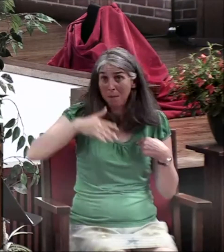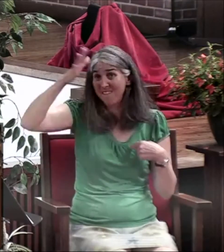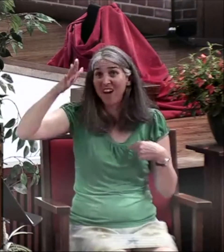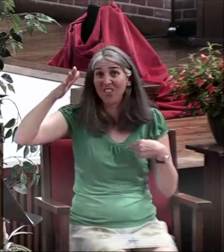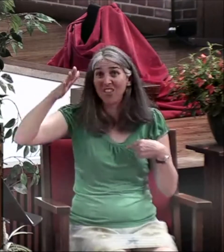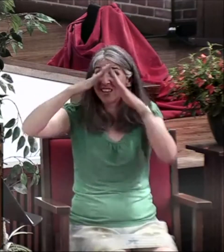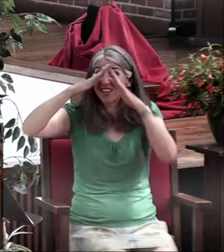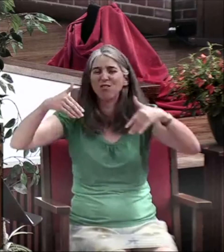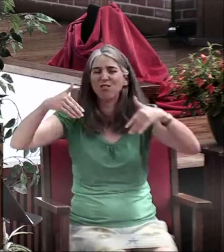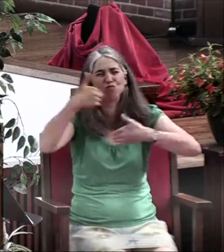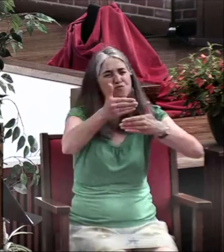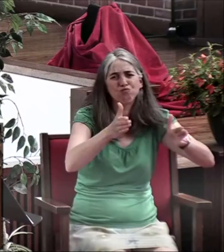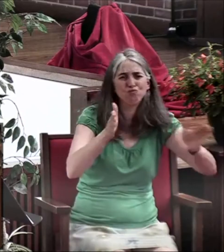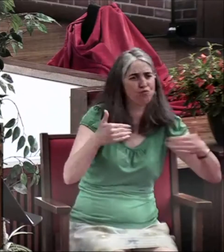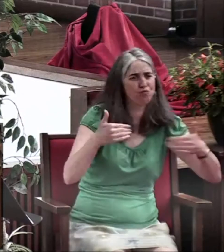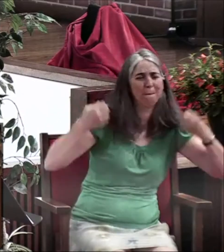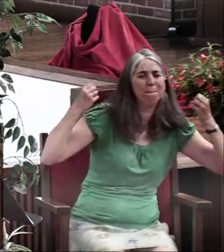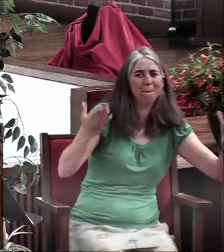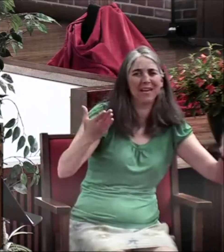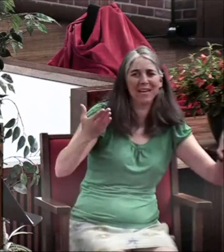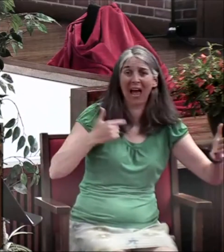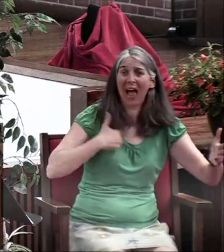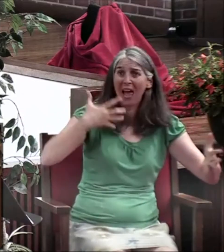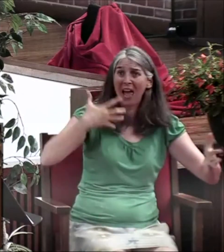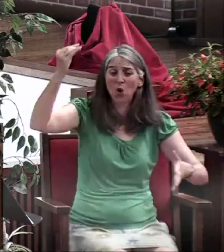rooms. I'm going there to prepare a place for you."